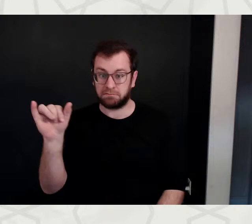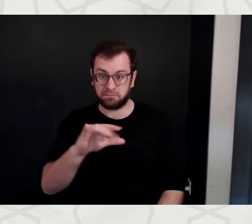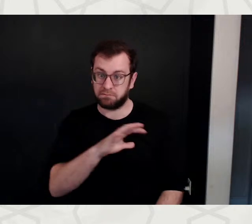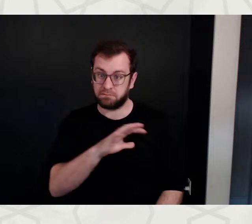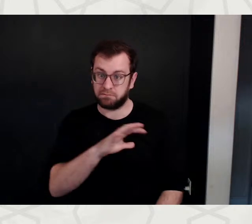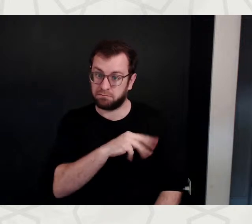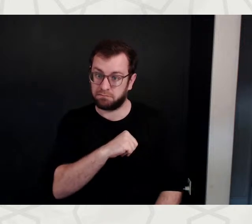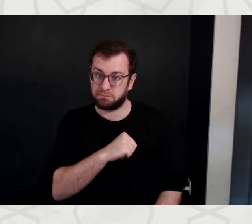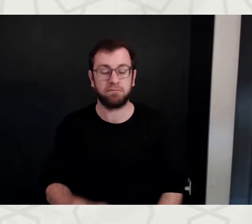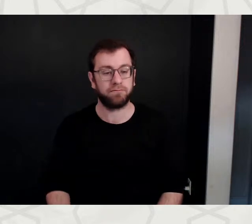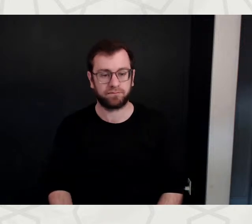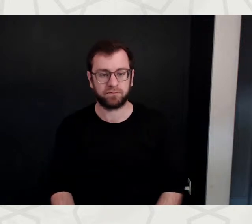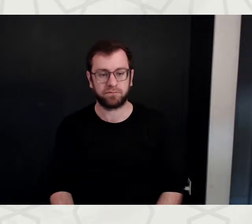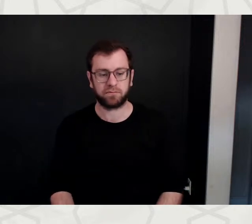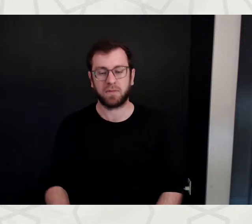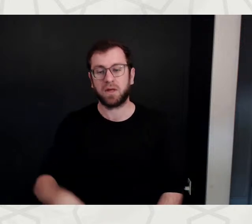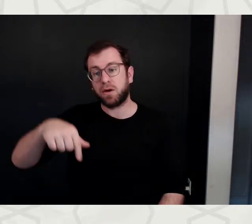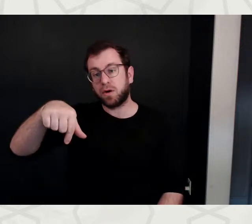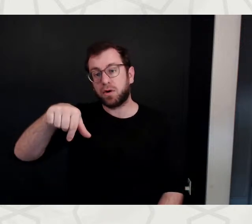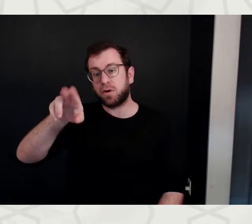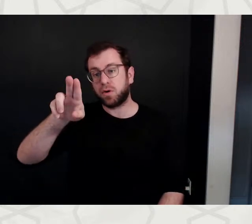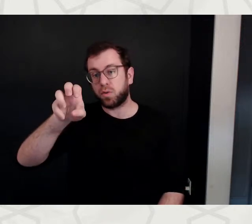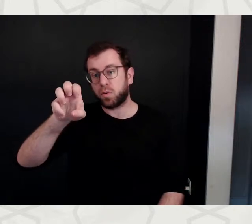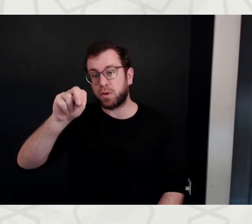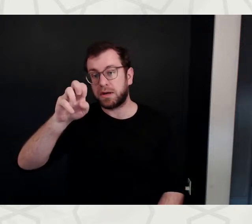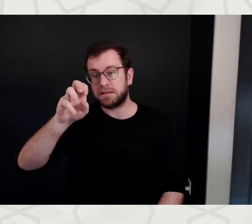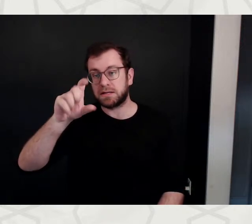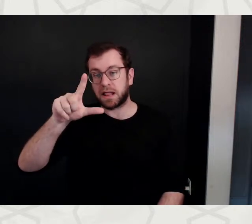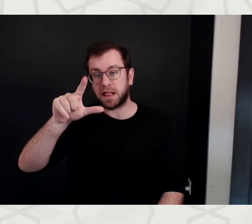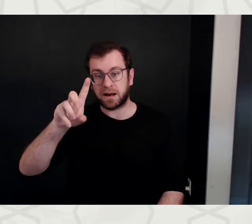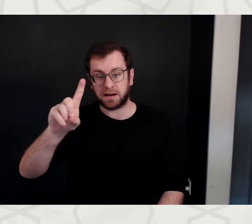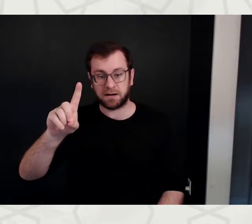Queensland, Australia, Aboriginal genocide,